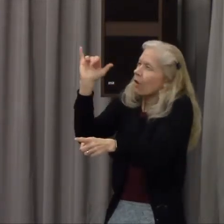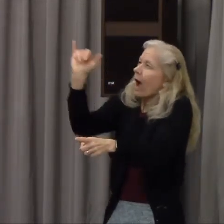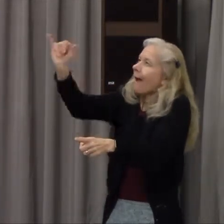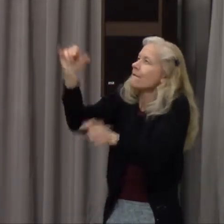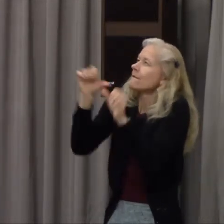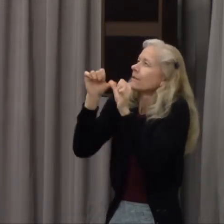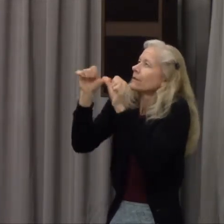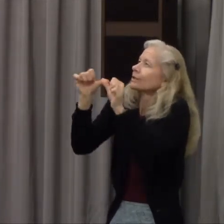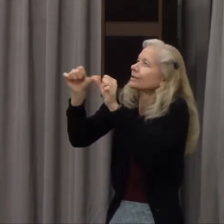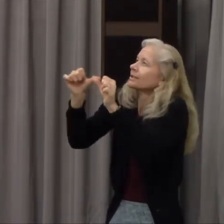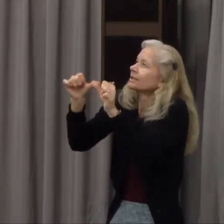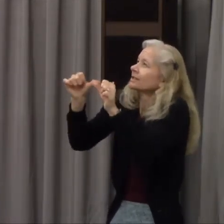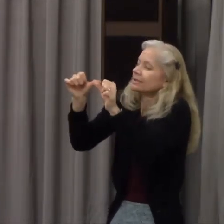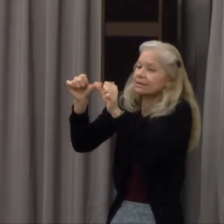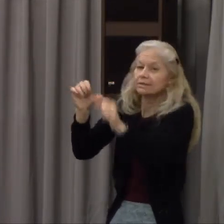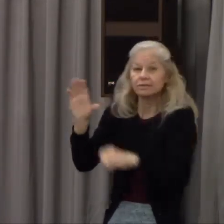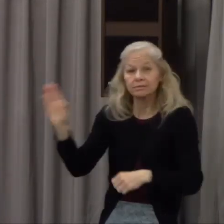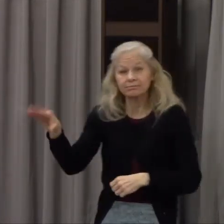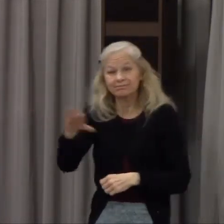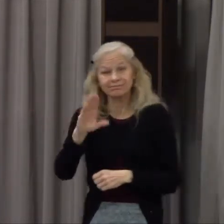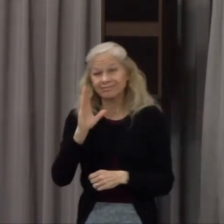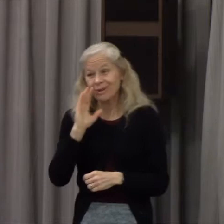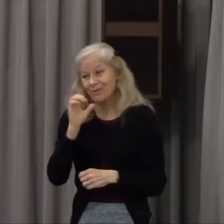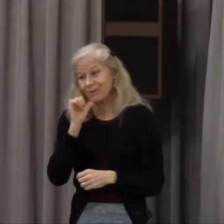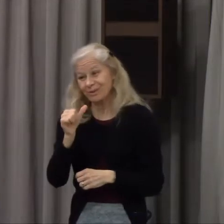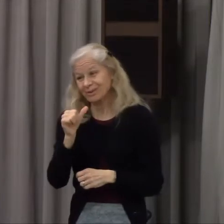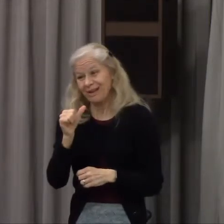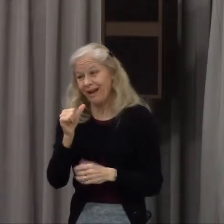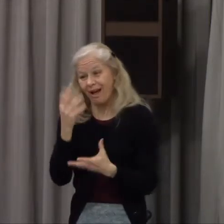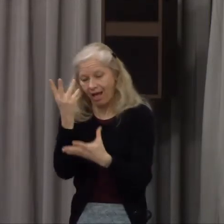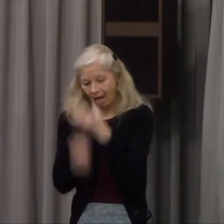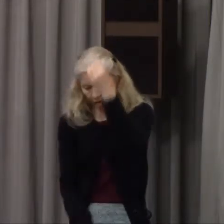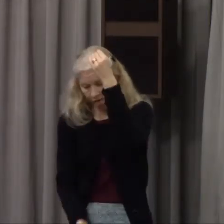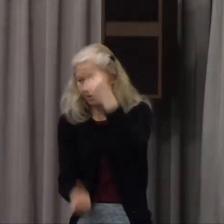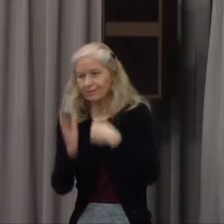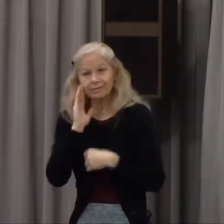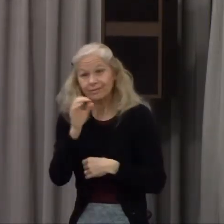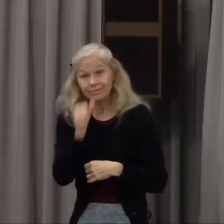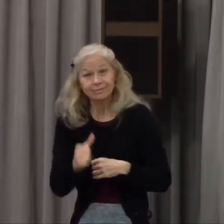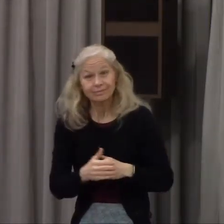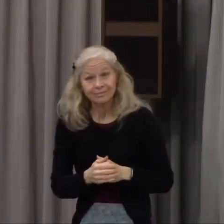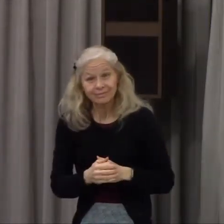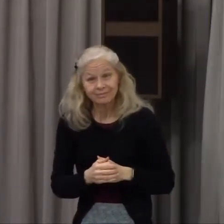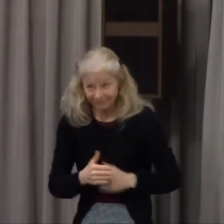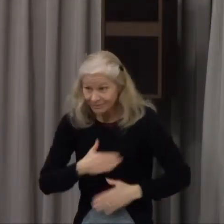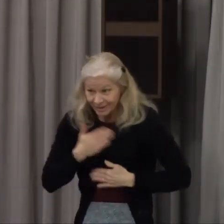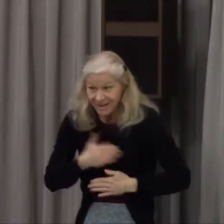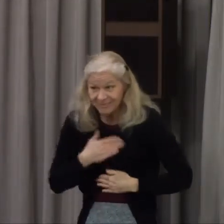It's not going away, folks. Aren't you glad? Amen. But you know, there's a bitter side to that for the